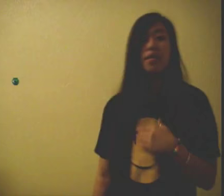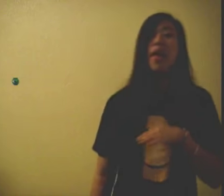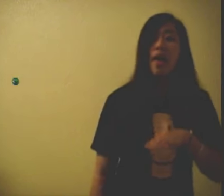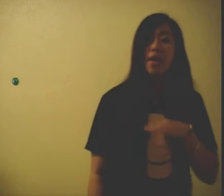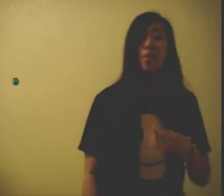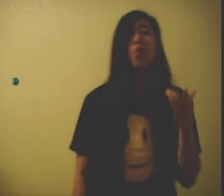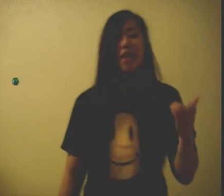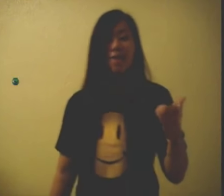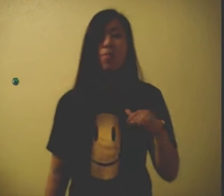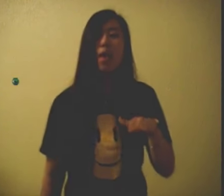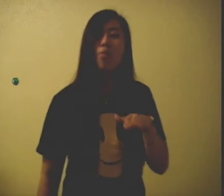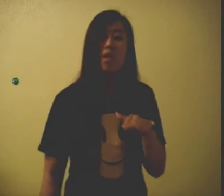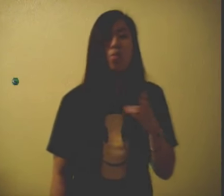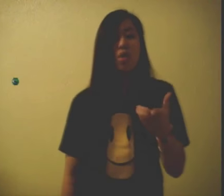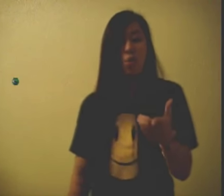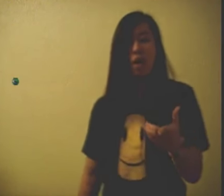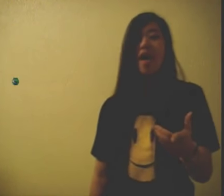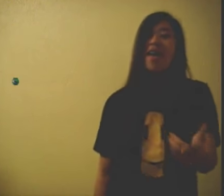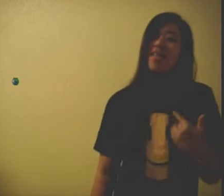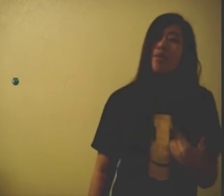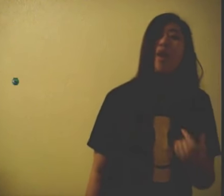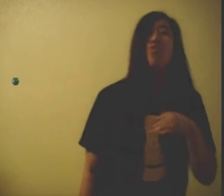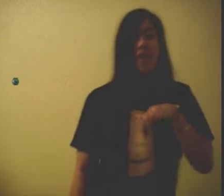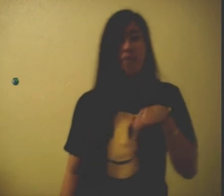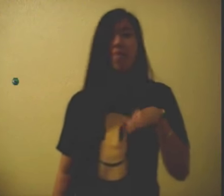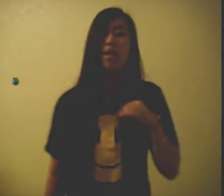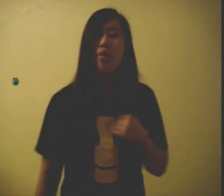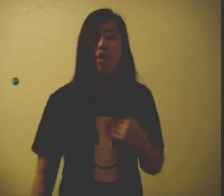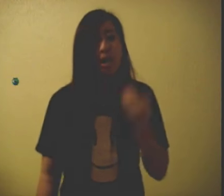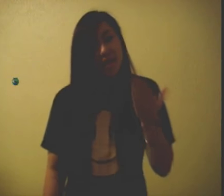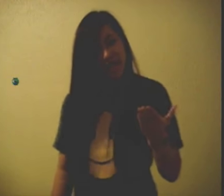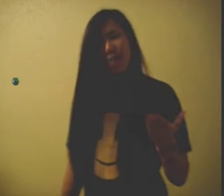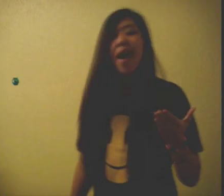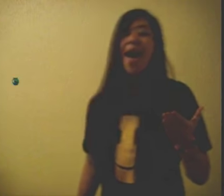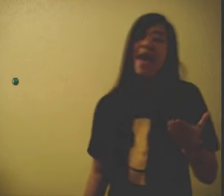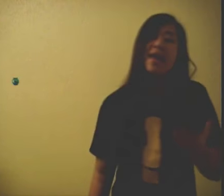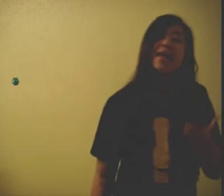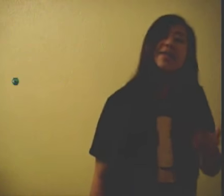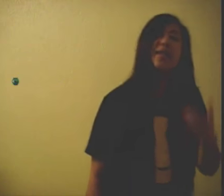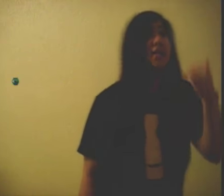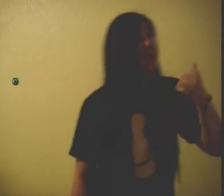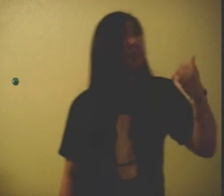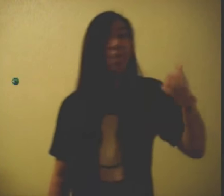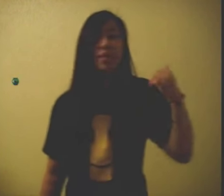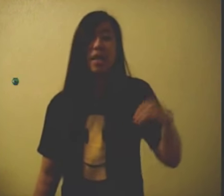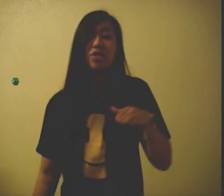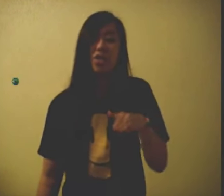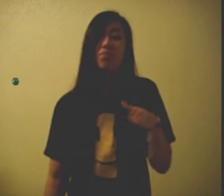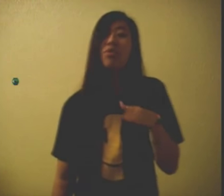more. Anywhere and everywhere, I'm right there where you are. And that way will never be a part. Take my hand and I'll take you to the promised land. Show you